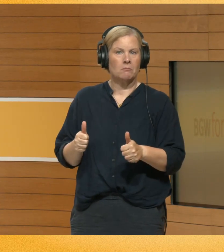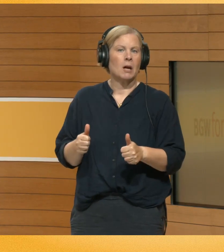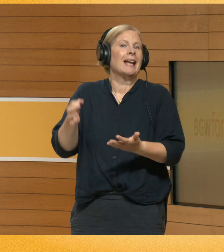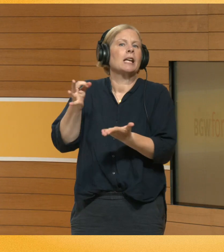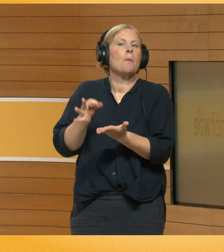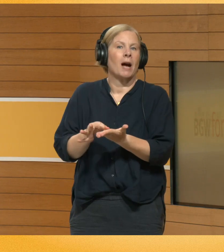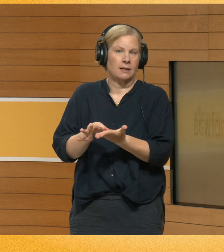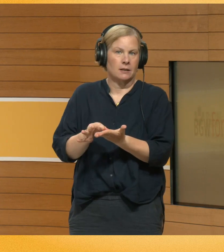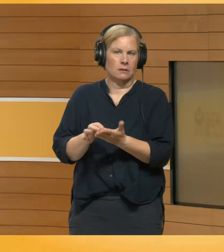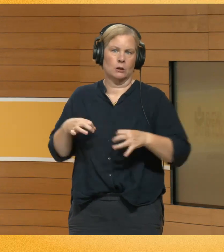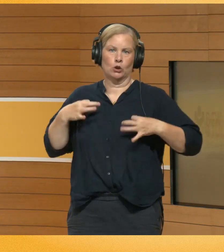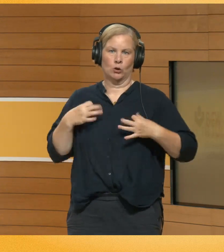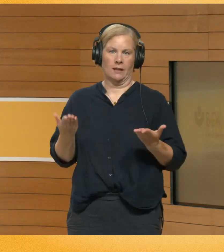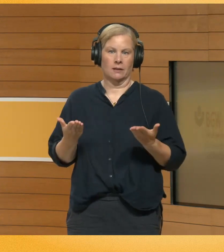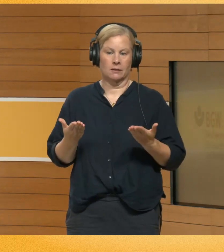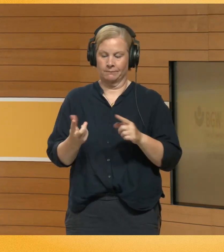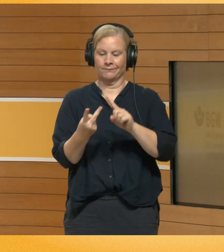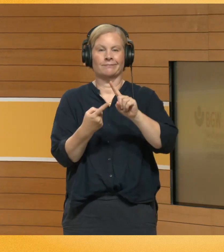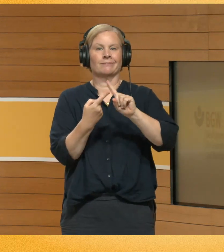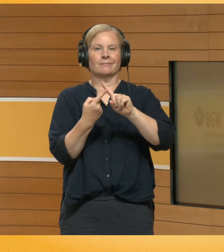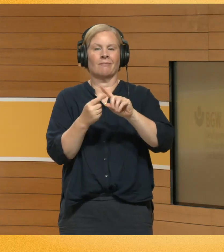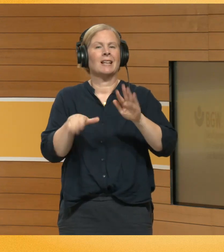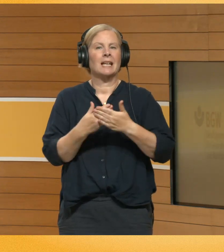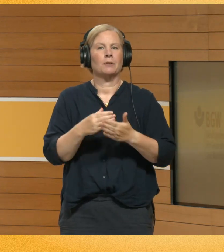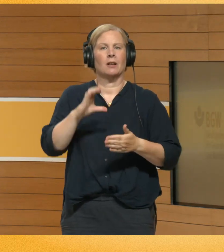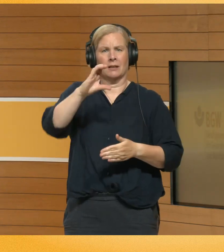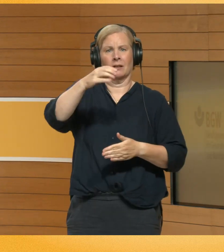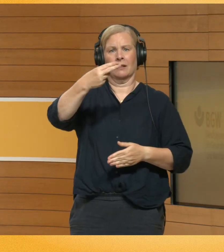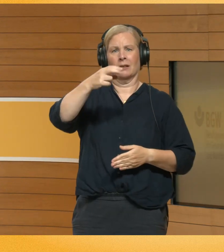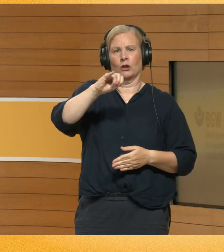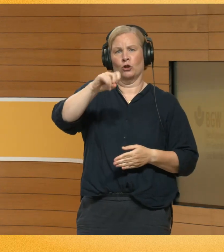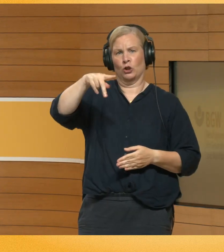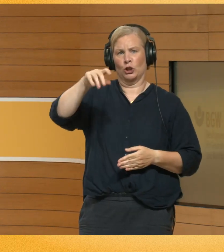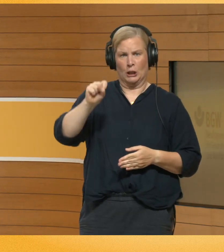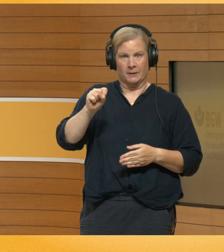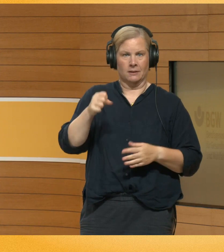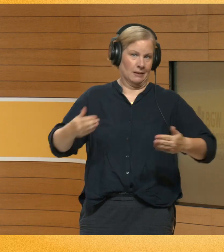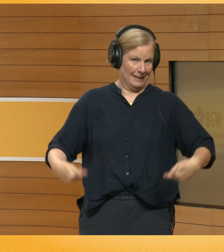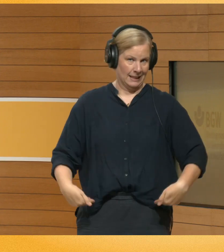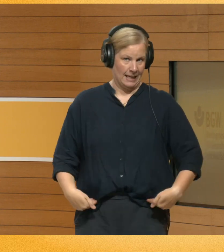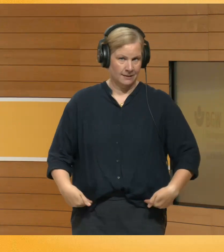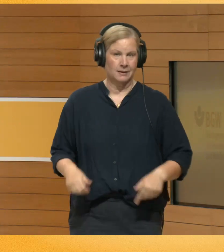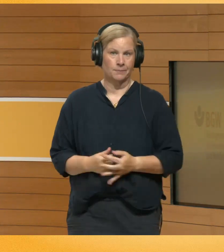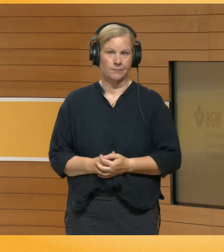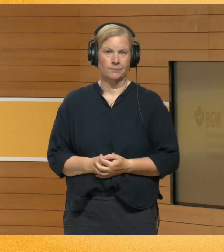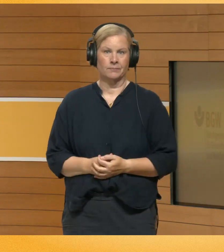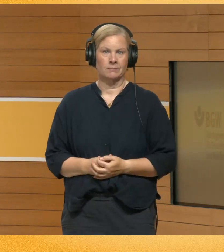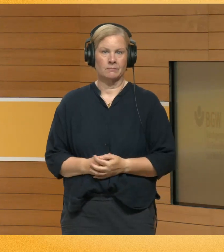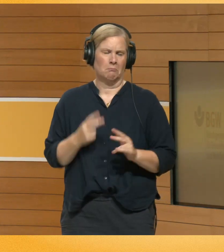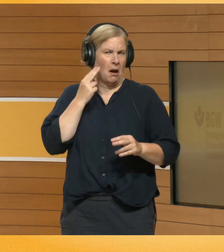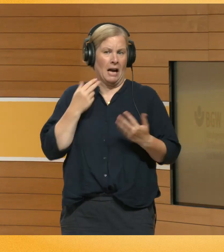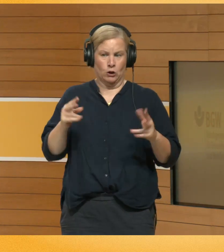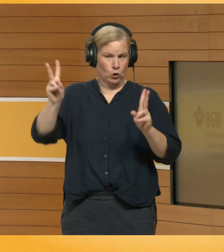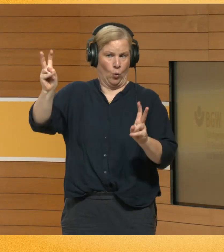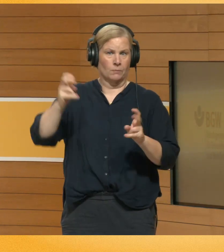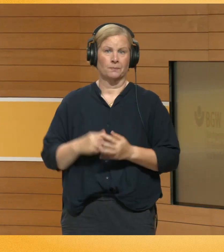the CHIPS, where communities are earmarked into compounds. And you have the healthcare, community healthcare